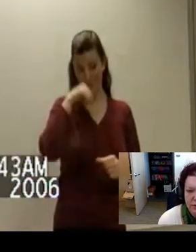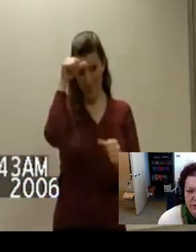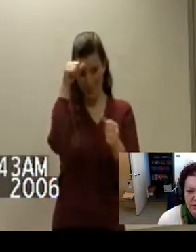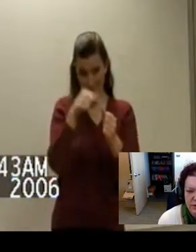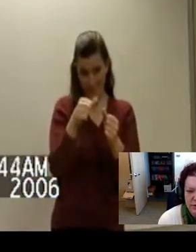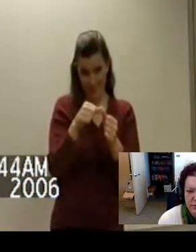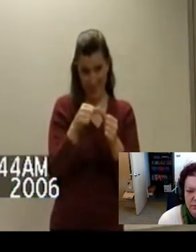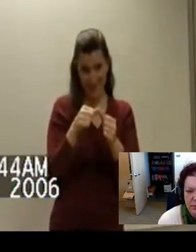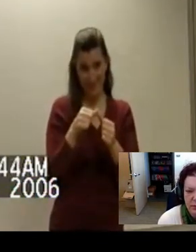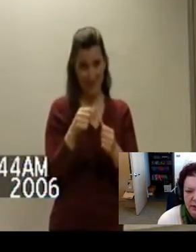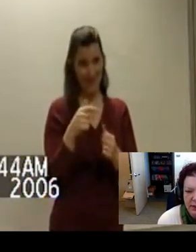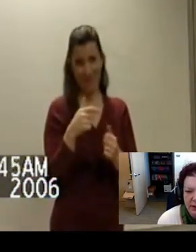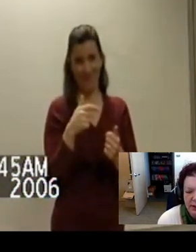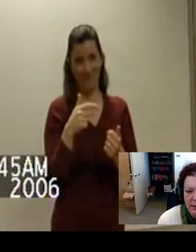raising chickens and waited about it.